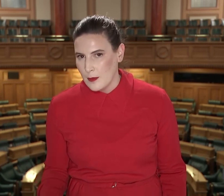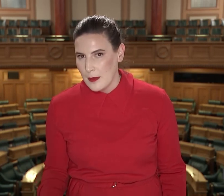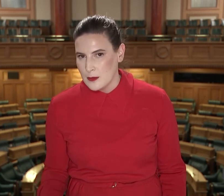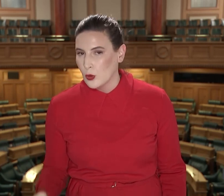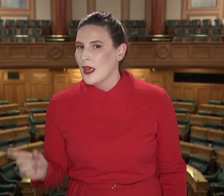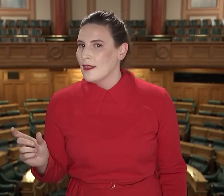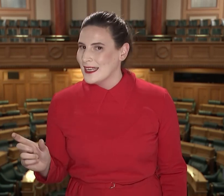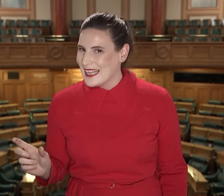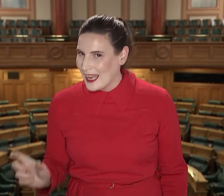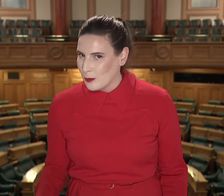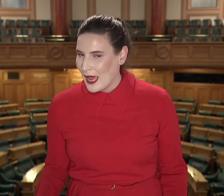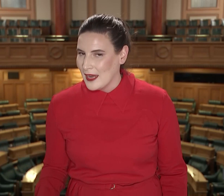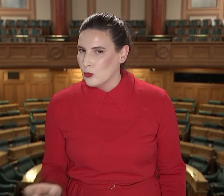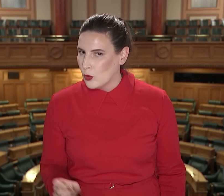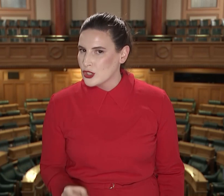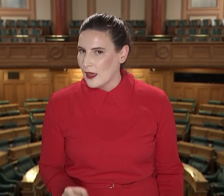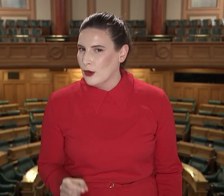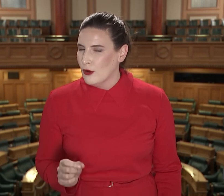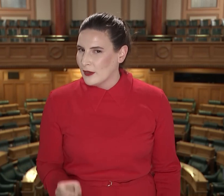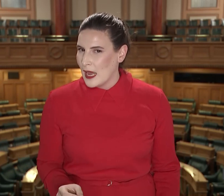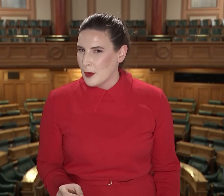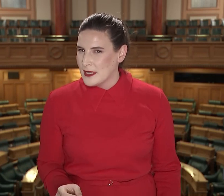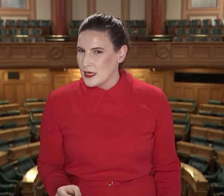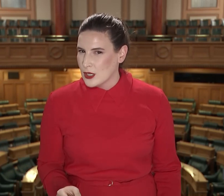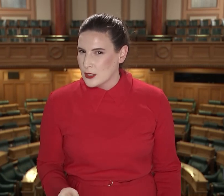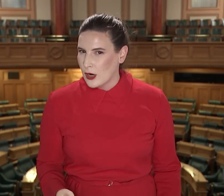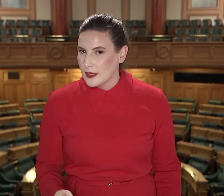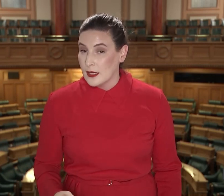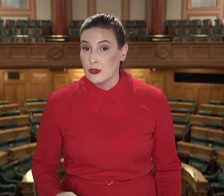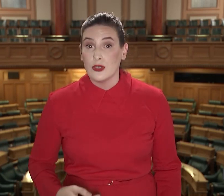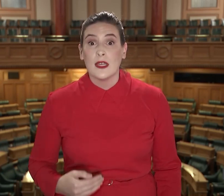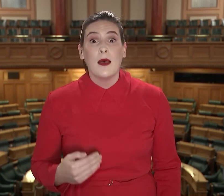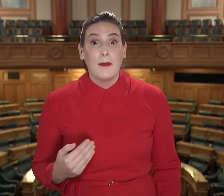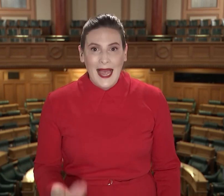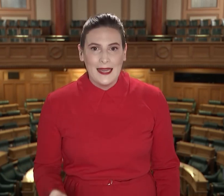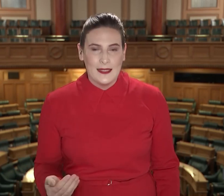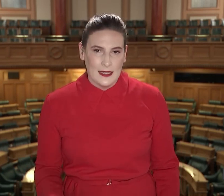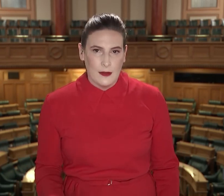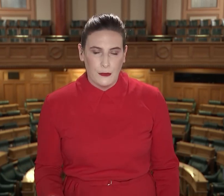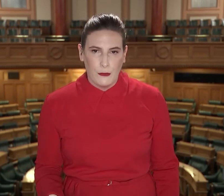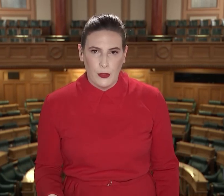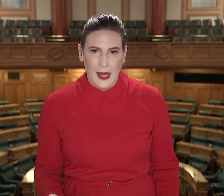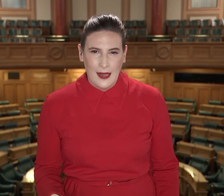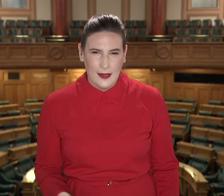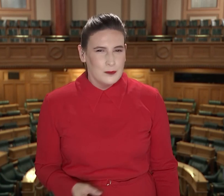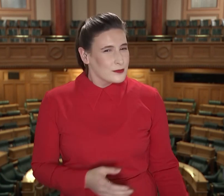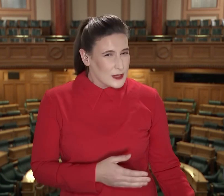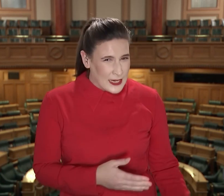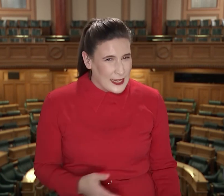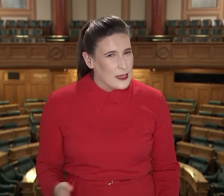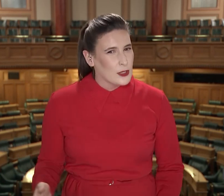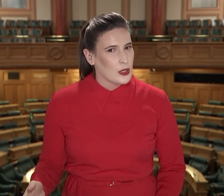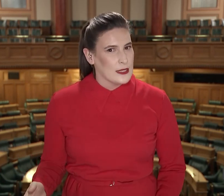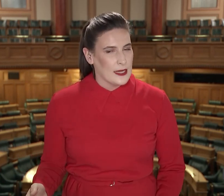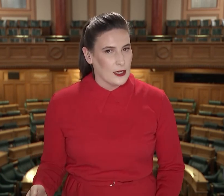leave when their baby's born. That is unpaid. Watch out for Labor potentially trying to introduce paid leave for the partner,